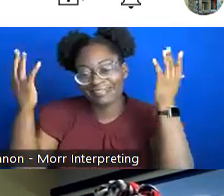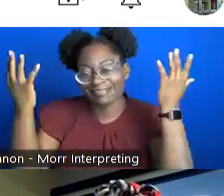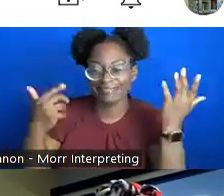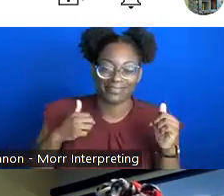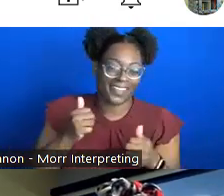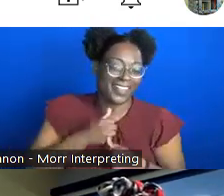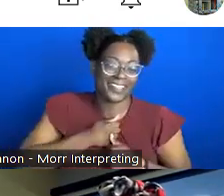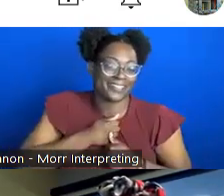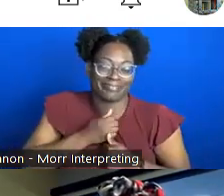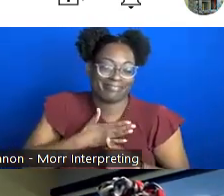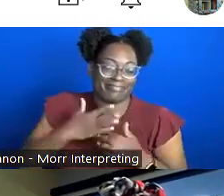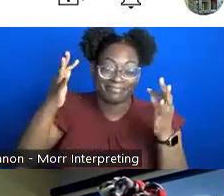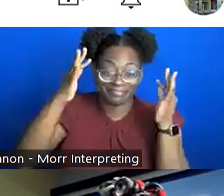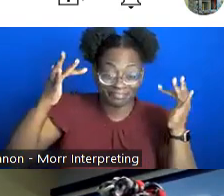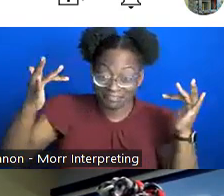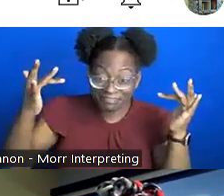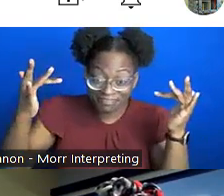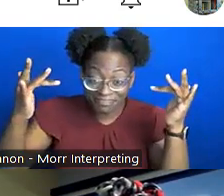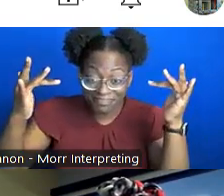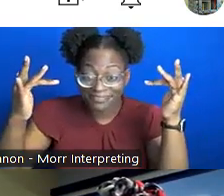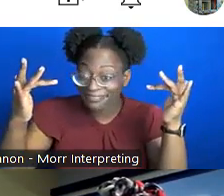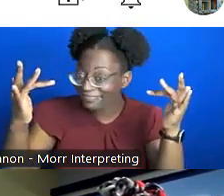love my hair because